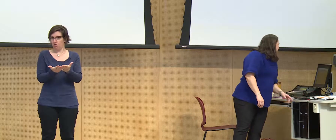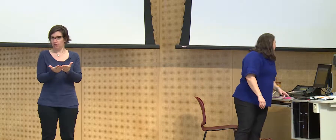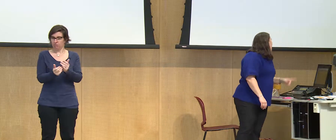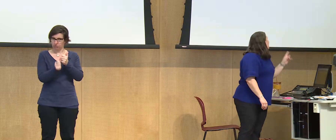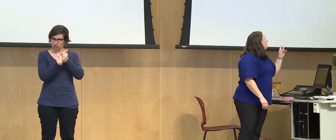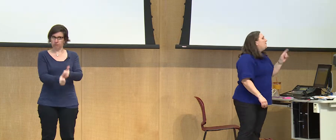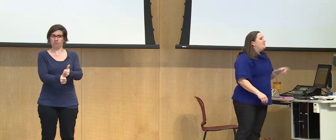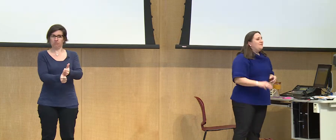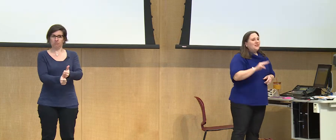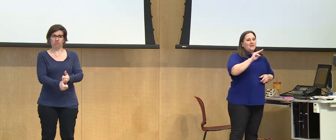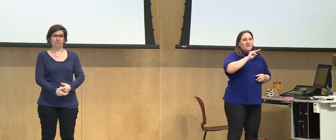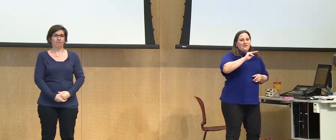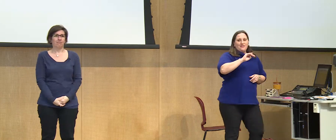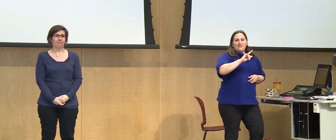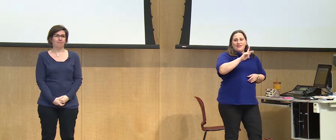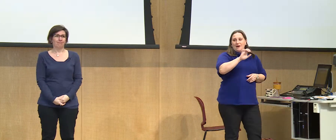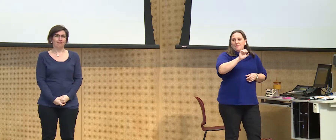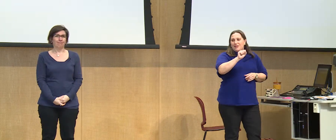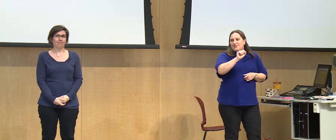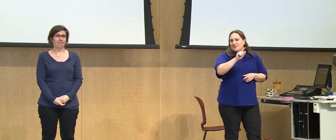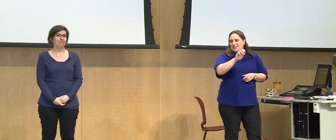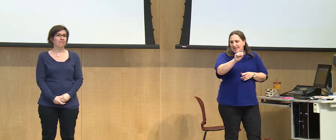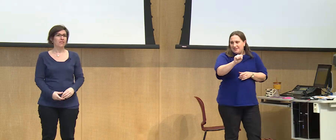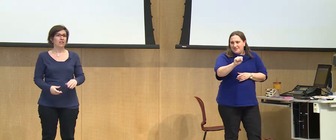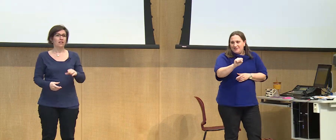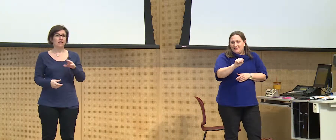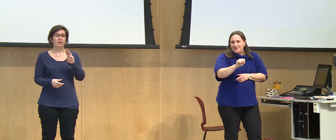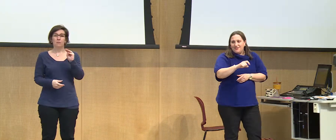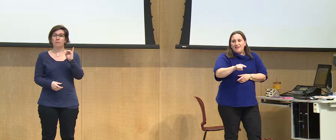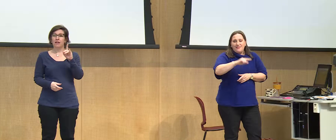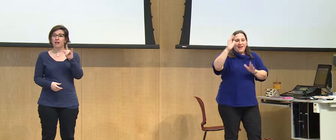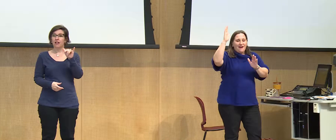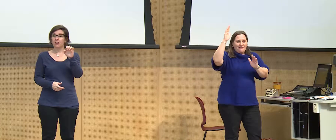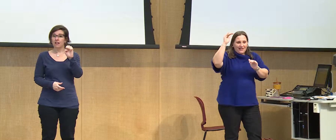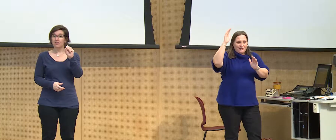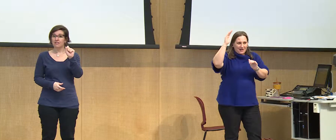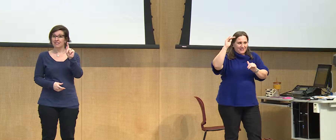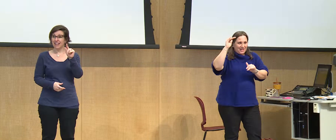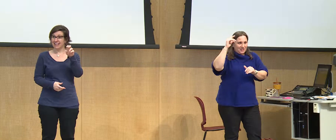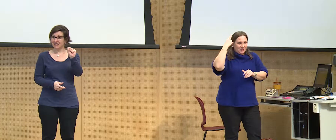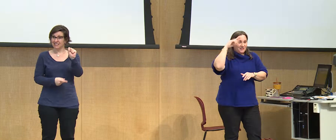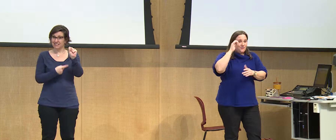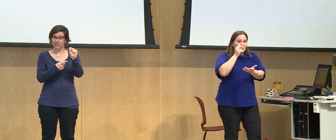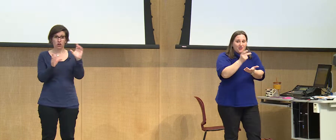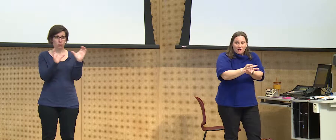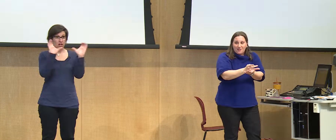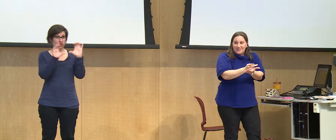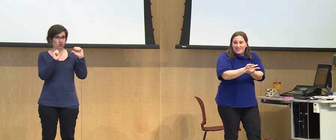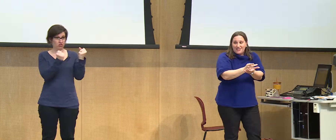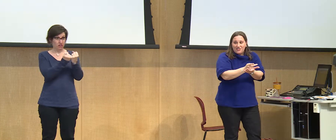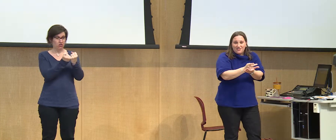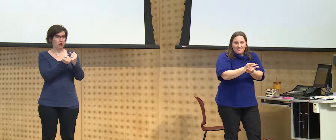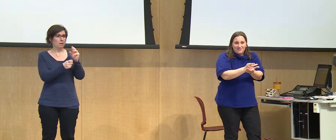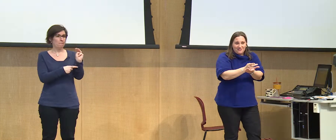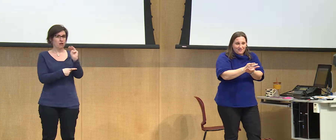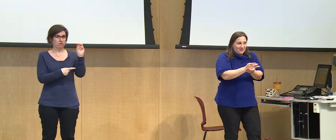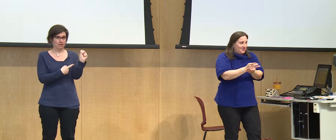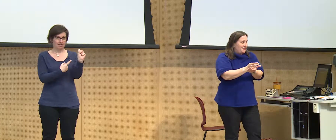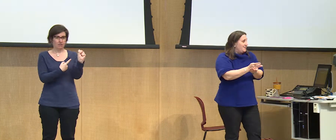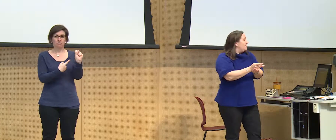So, now Middle States, they have expectations for their accreditation.